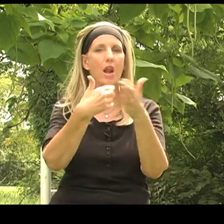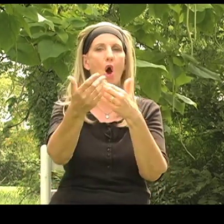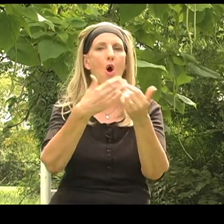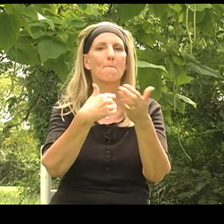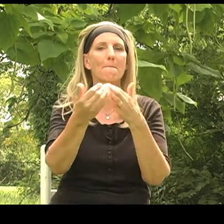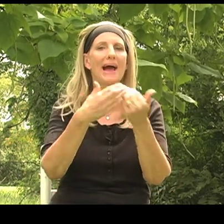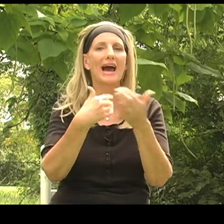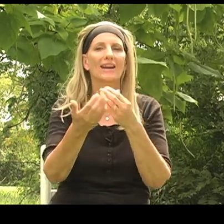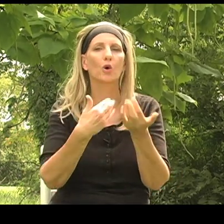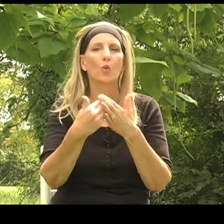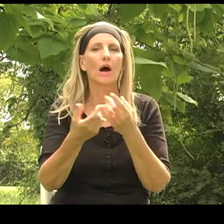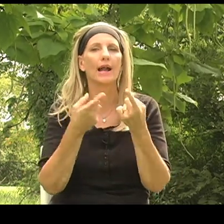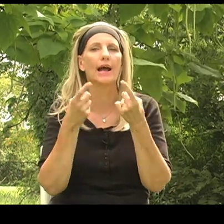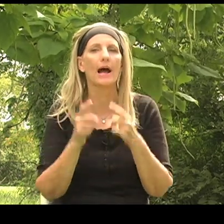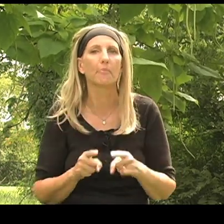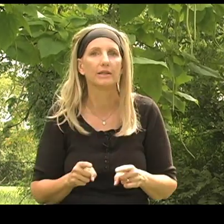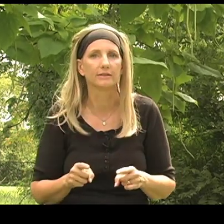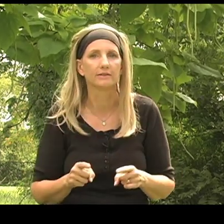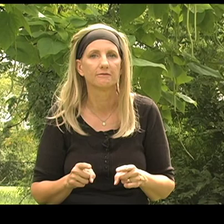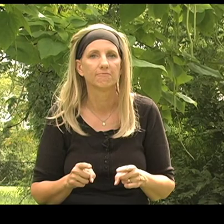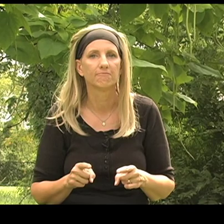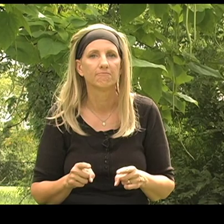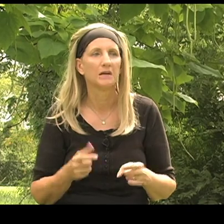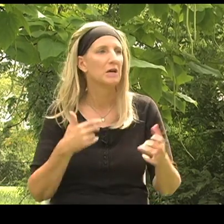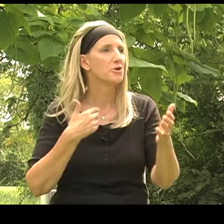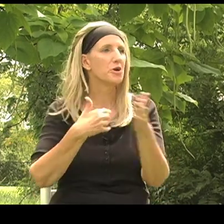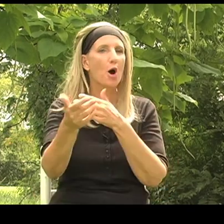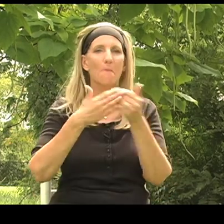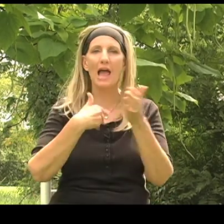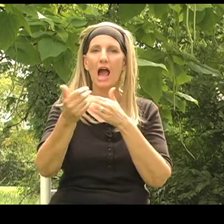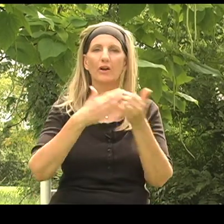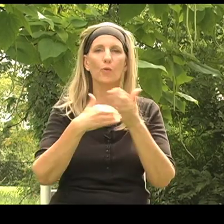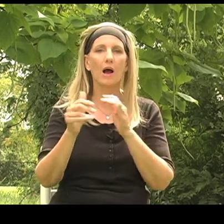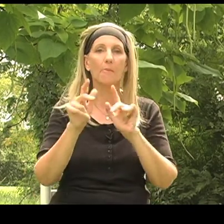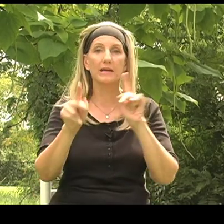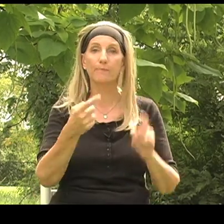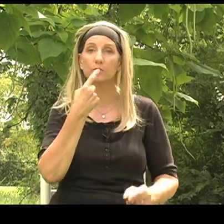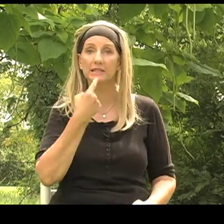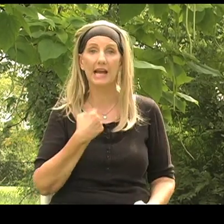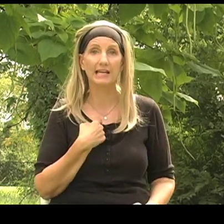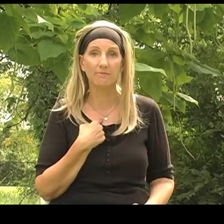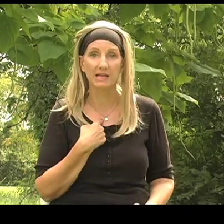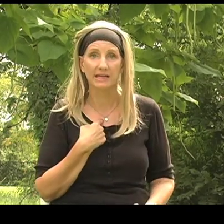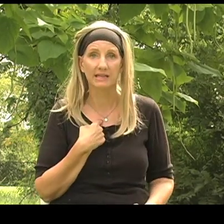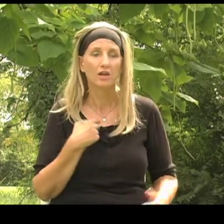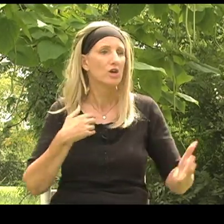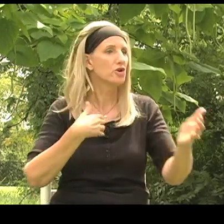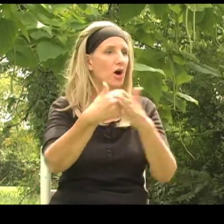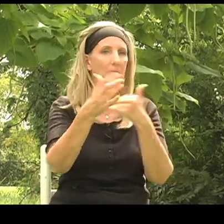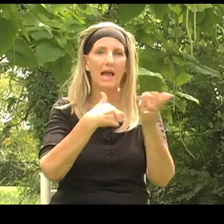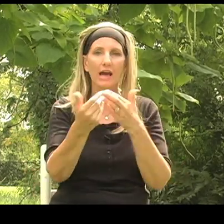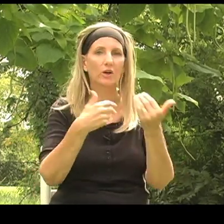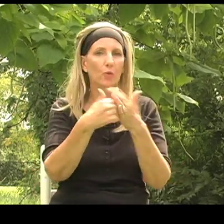no matter what happens, no matter what people say to me, no matter what